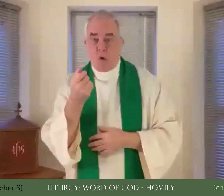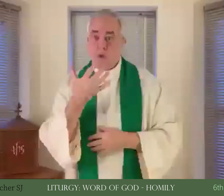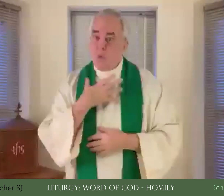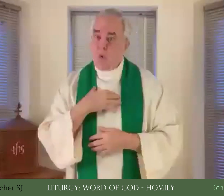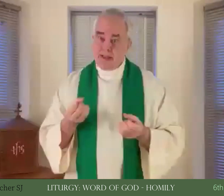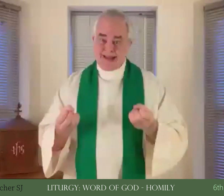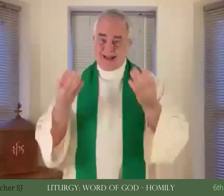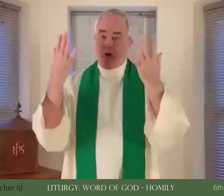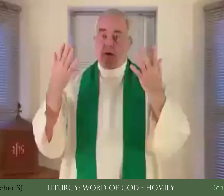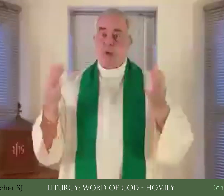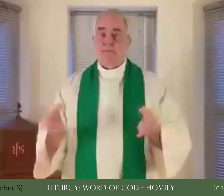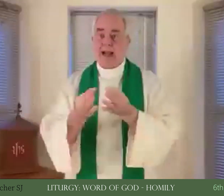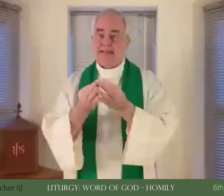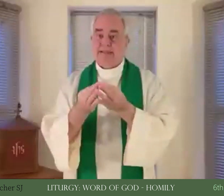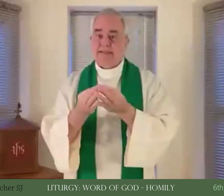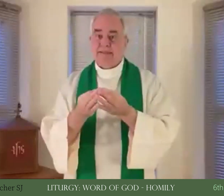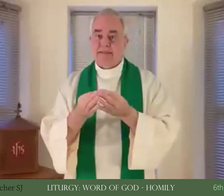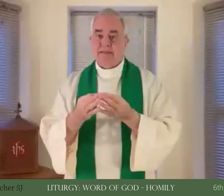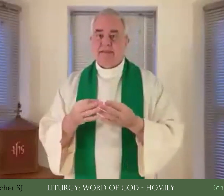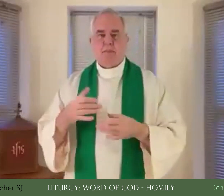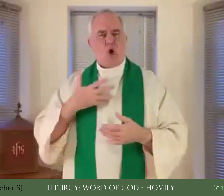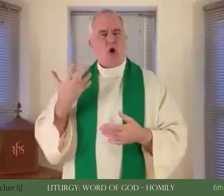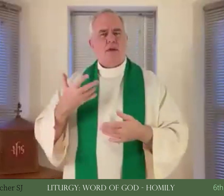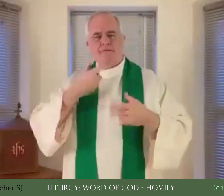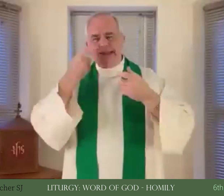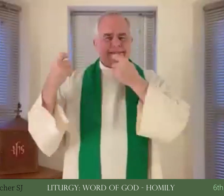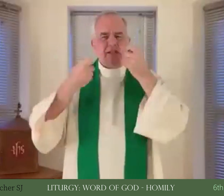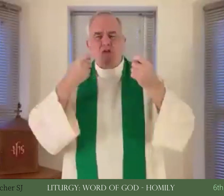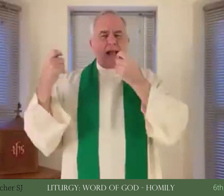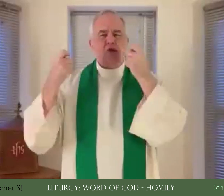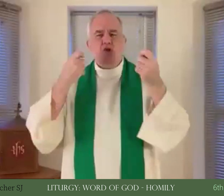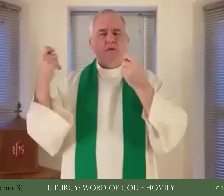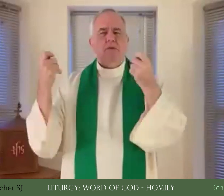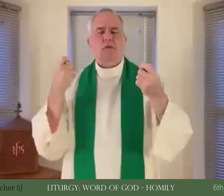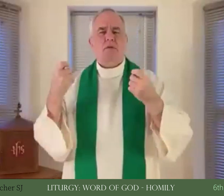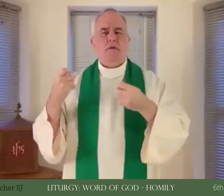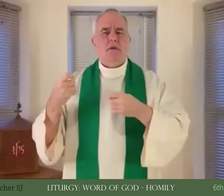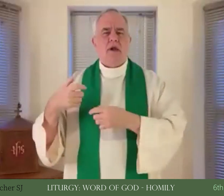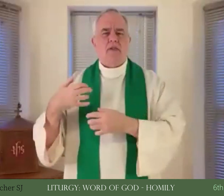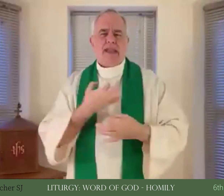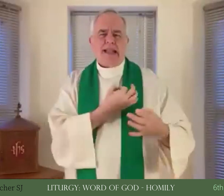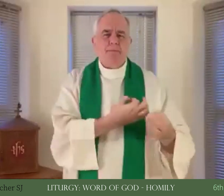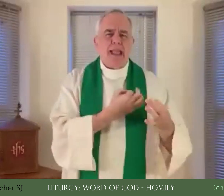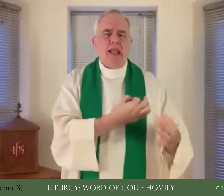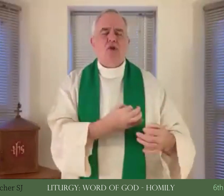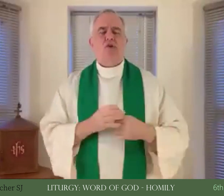Always want to give up, mash, because of the distraction, the temptation,